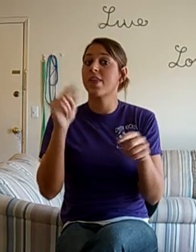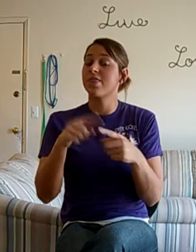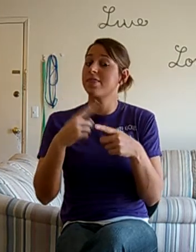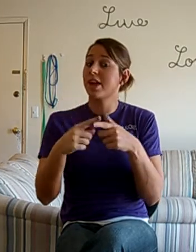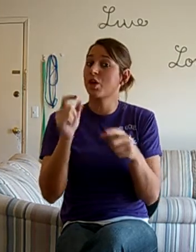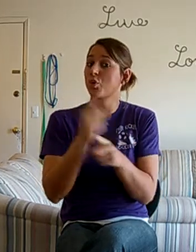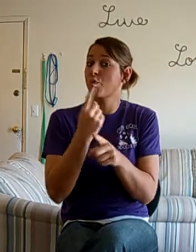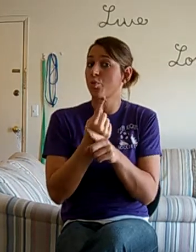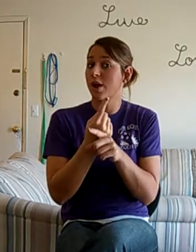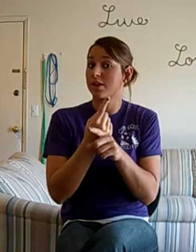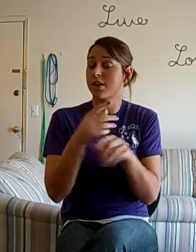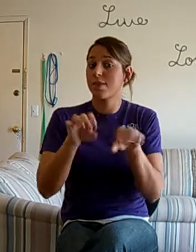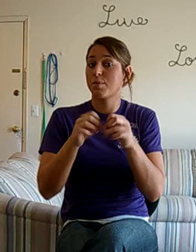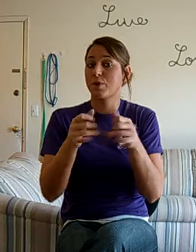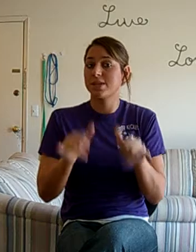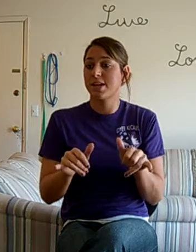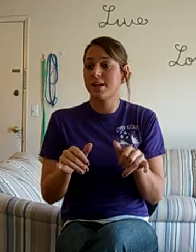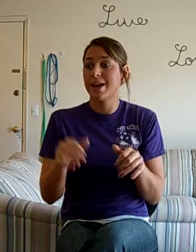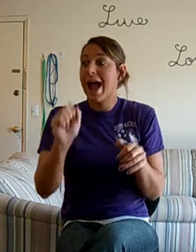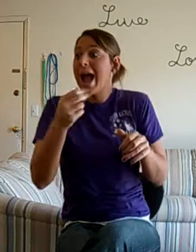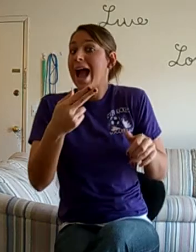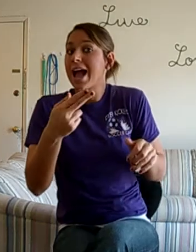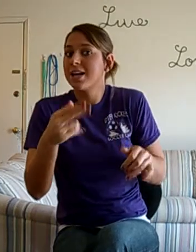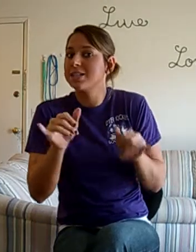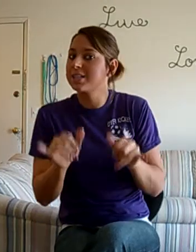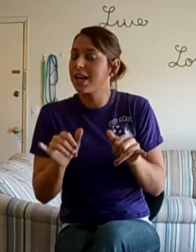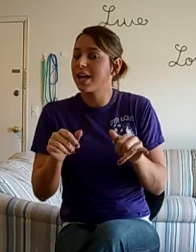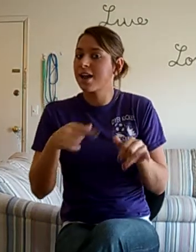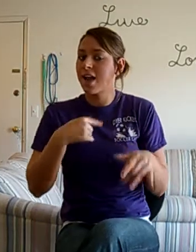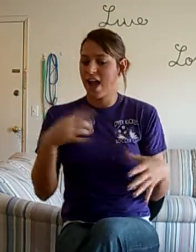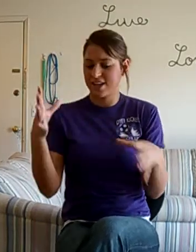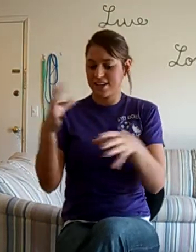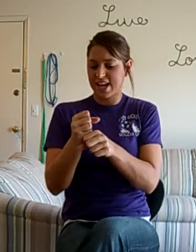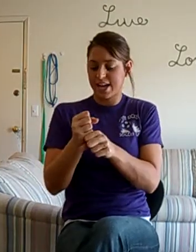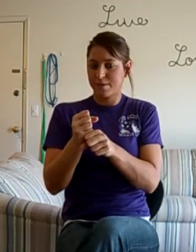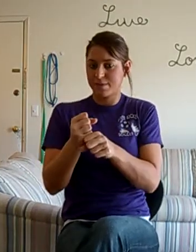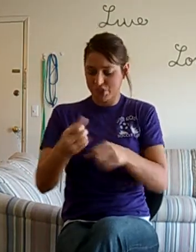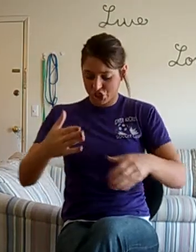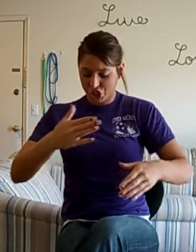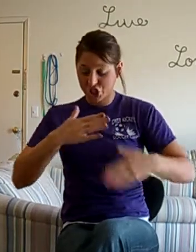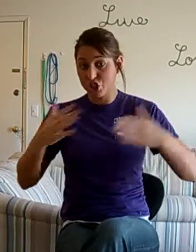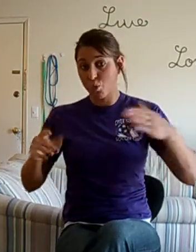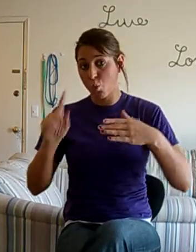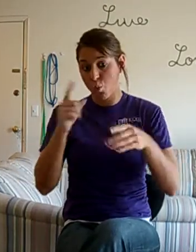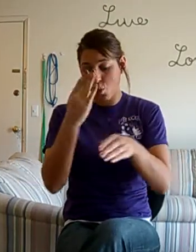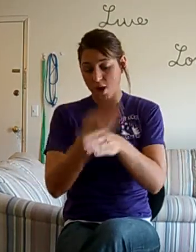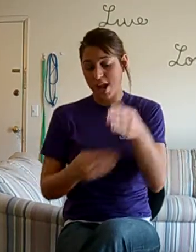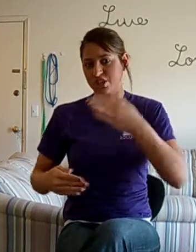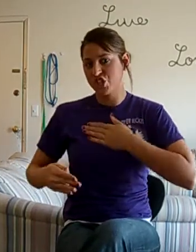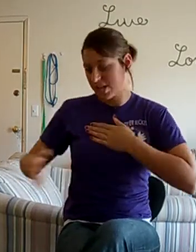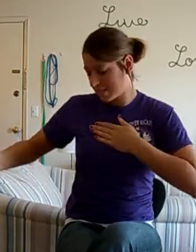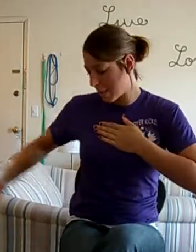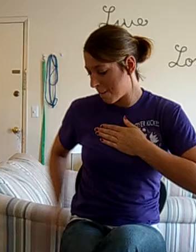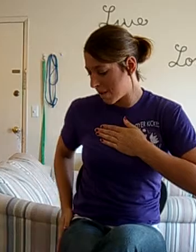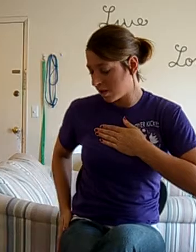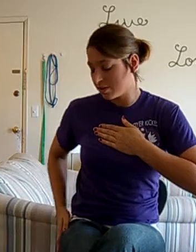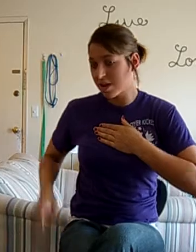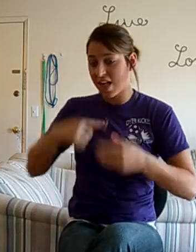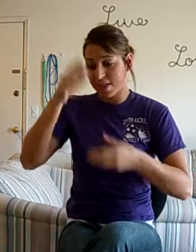Stay. Now again, I caught him right here at the chest, one hand at his butt over here, and I let him know, look, you know, if I